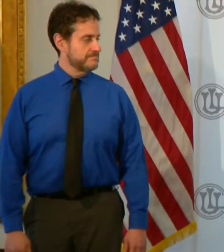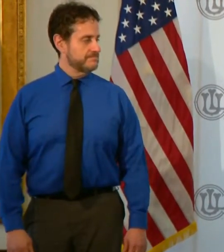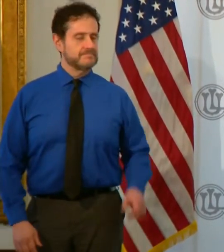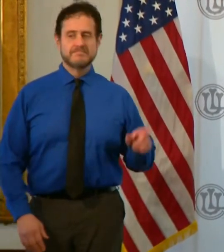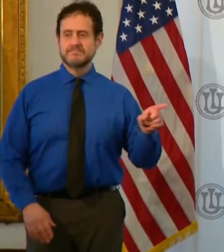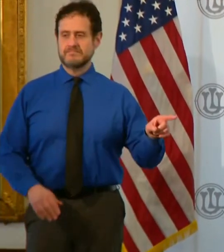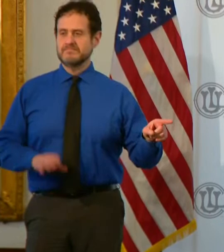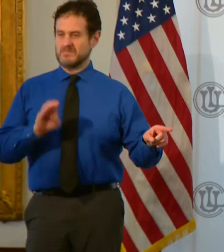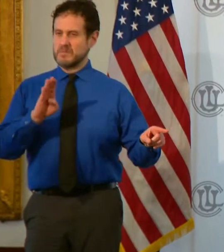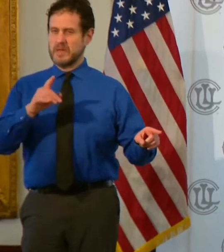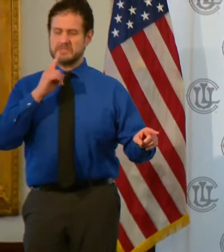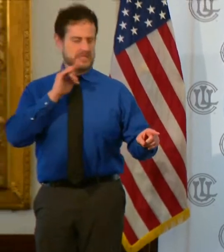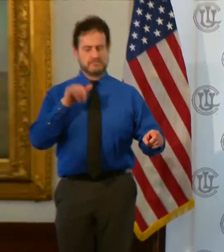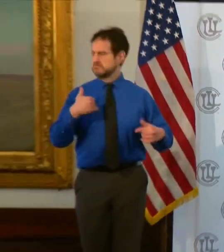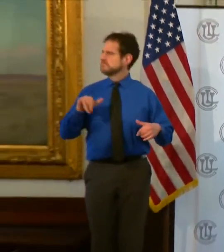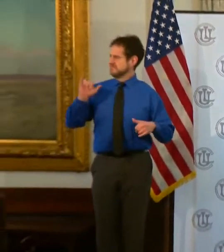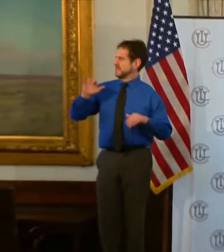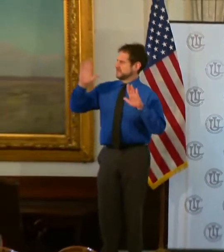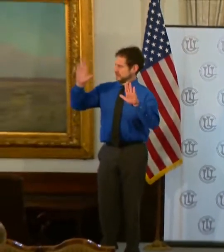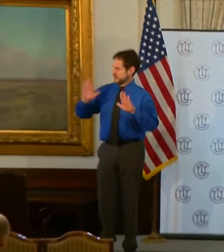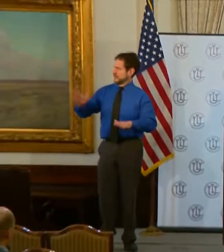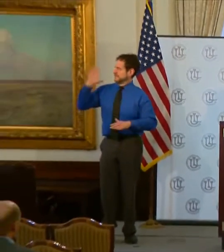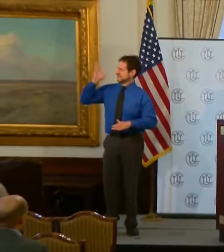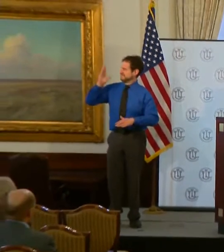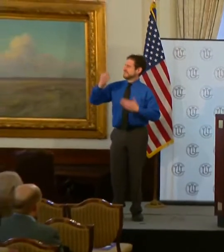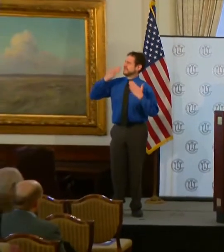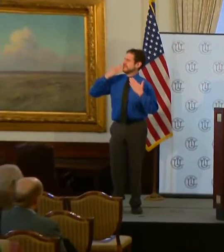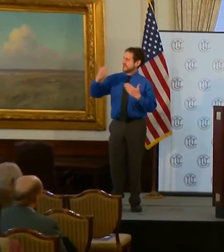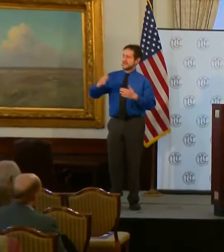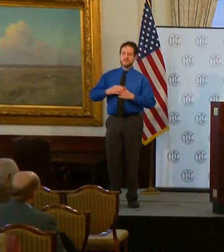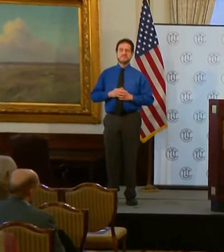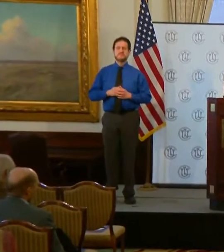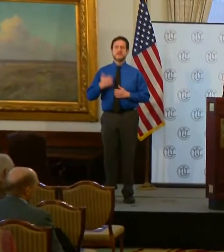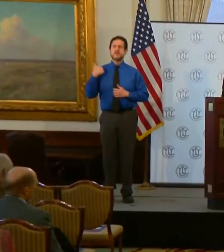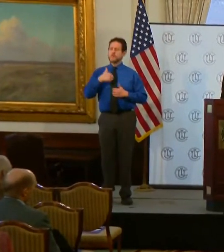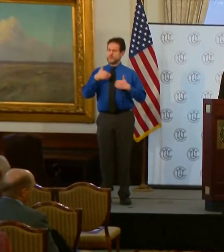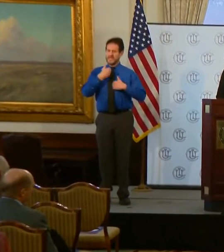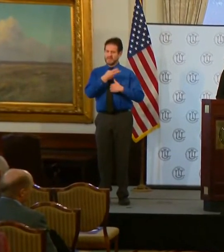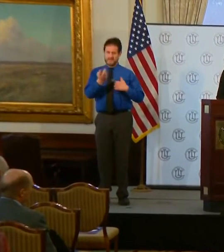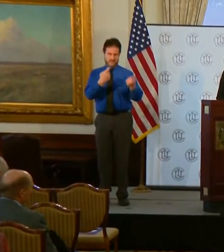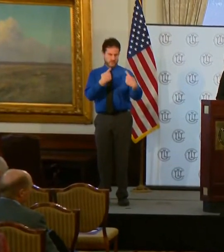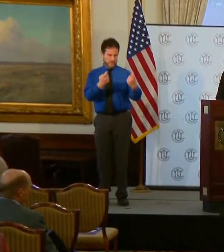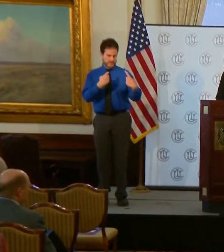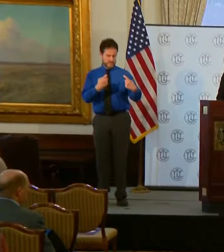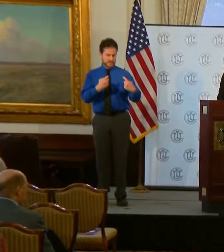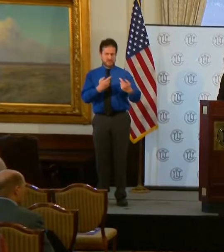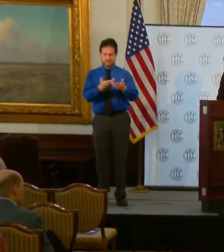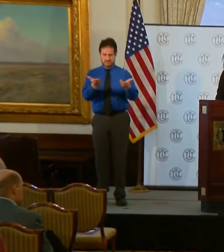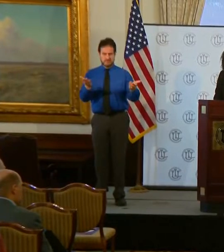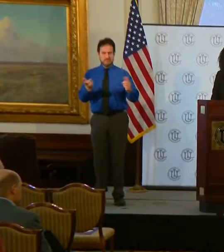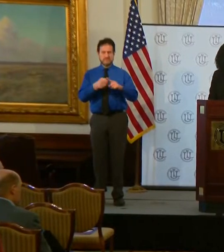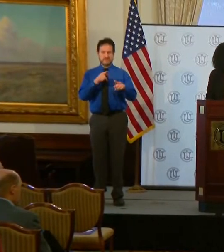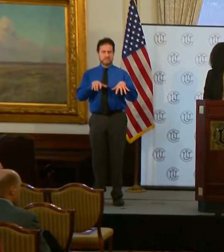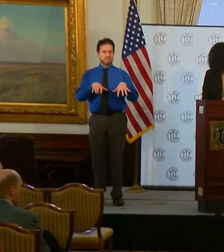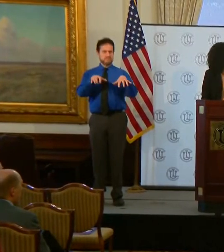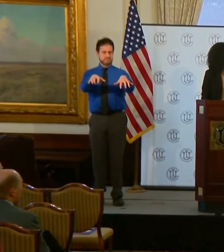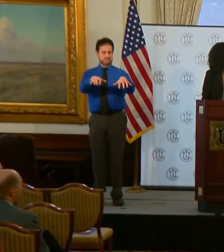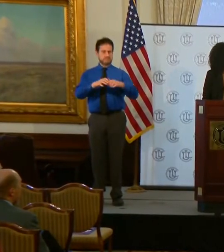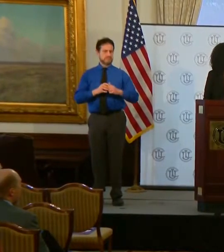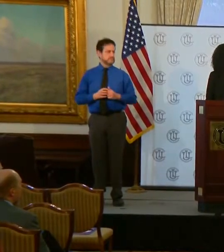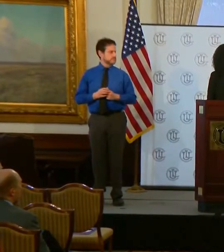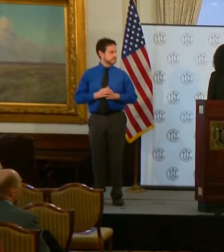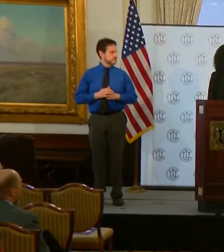That was just wonderful. Thank you. We have a few questions from the